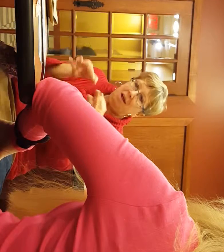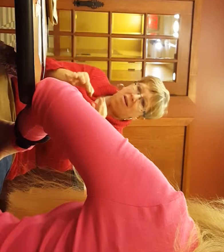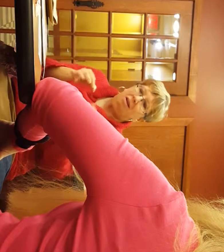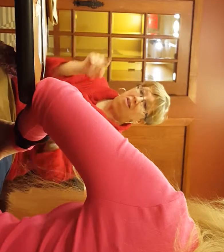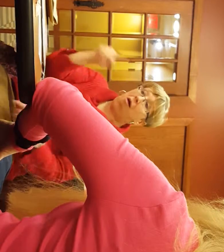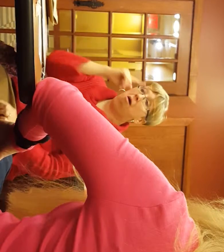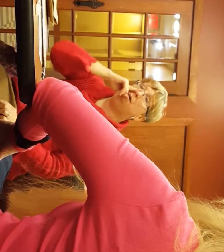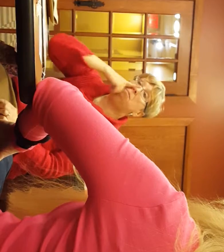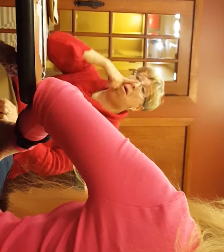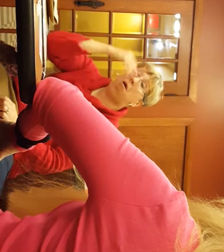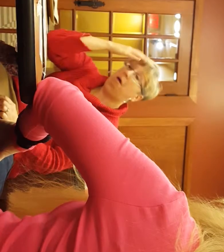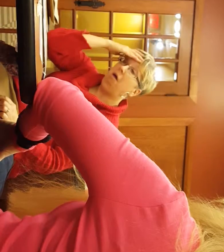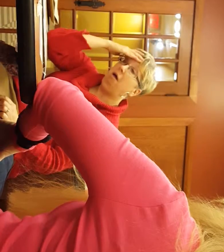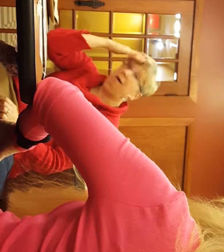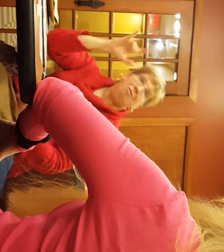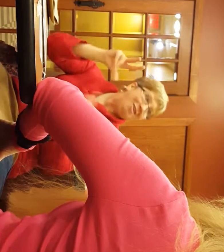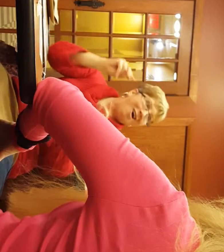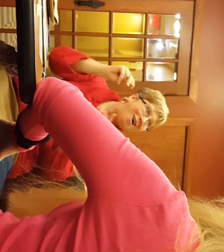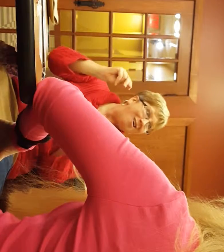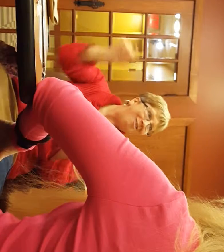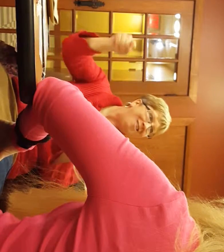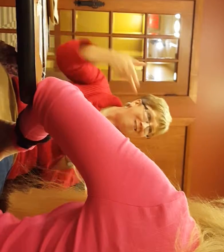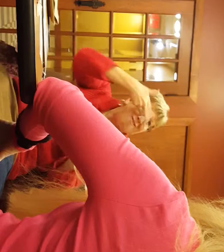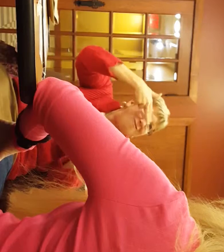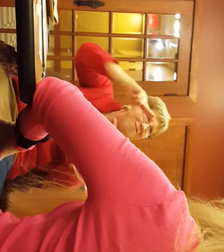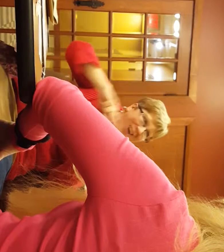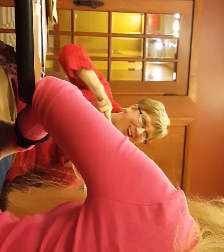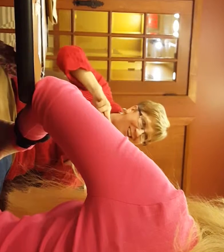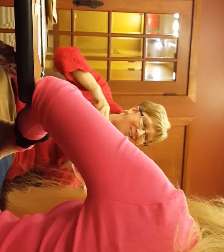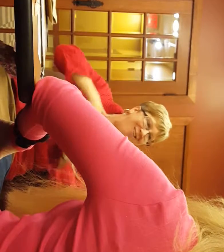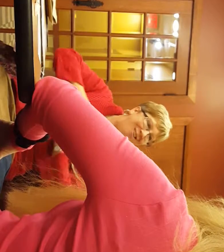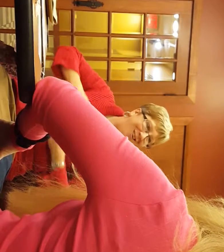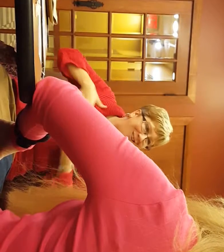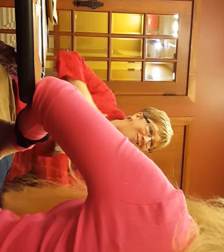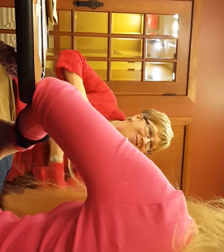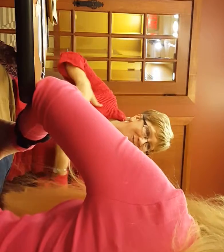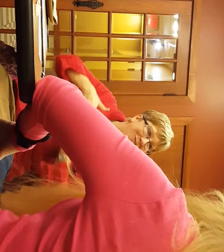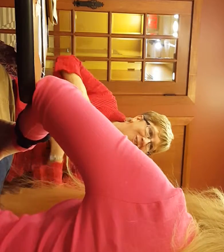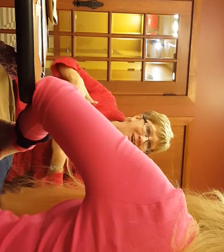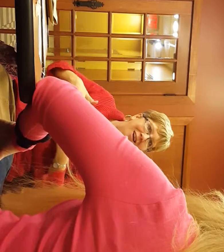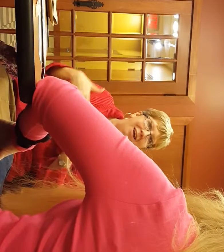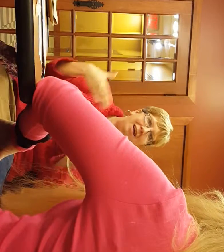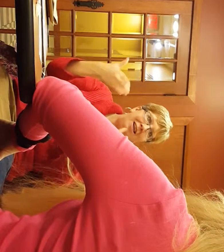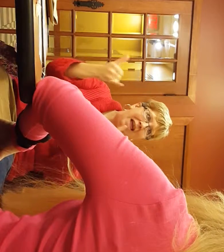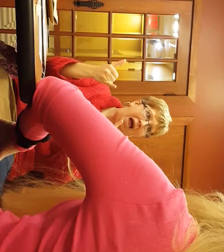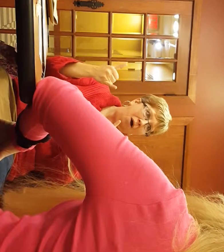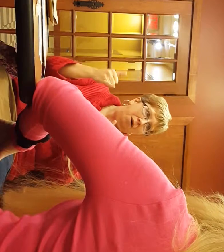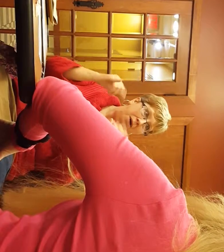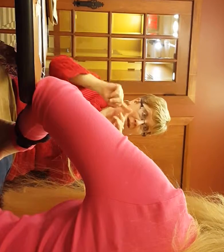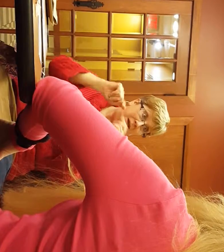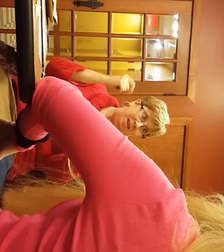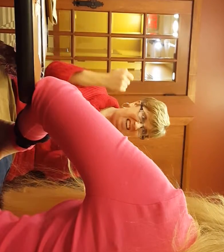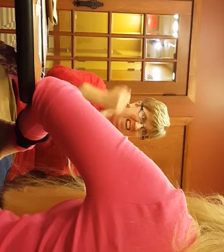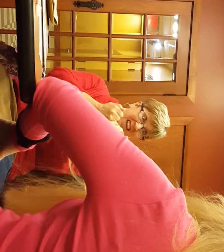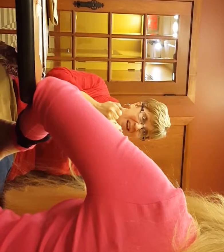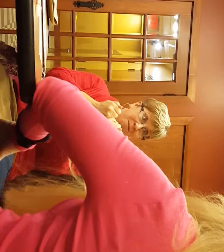but we ended up having a lot of fun, and it's just snowballed from there. And now our team has about 250 members on it, which is awesome. I just